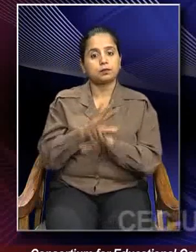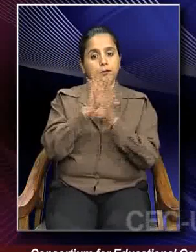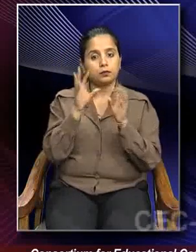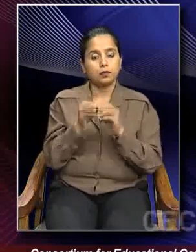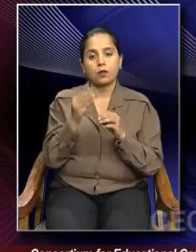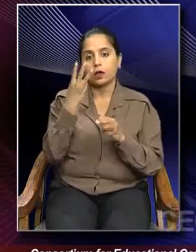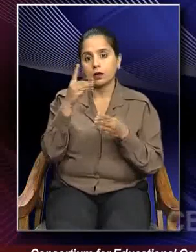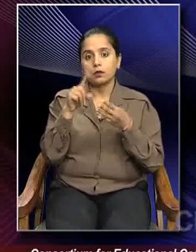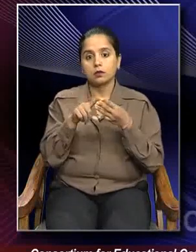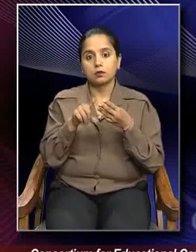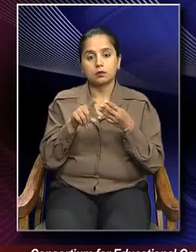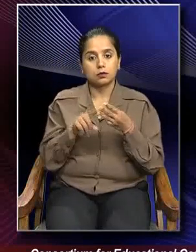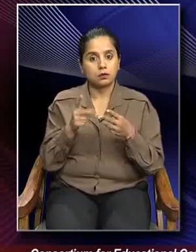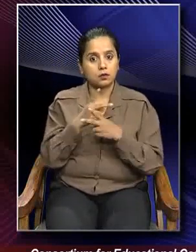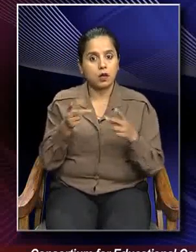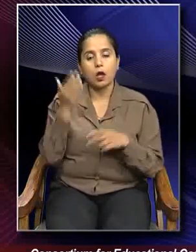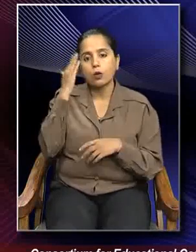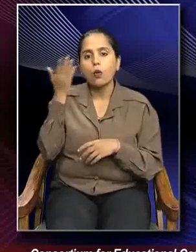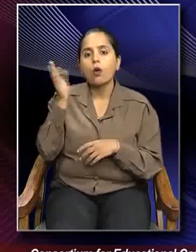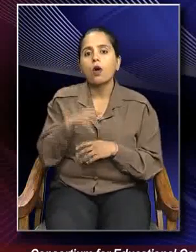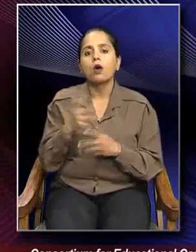three constituents are known